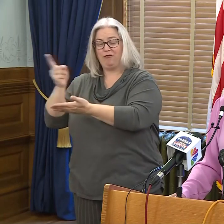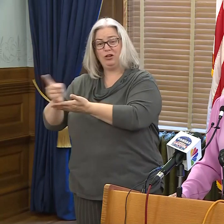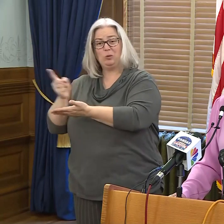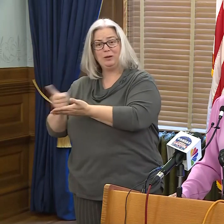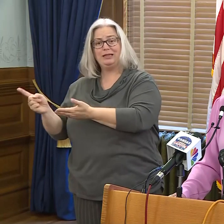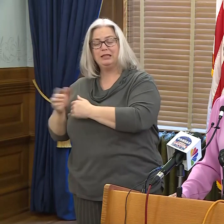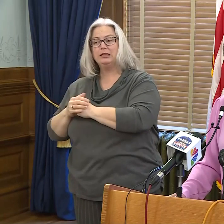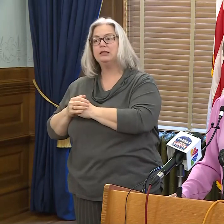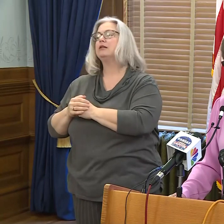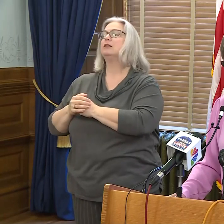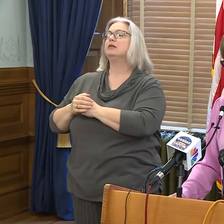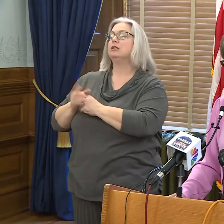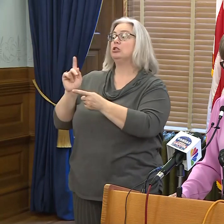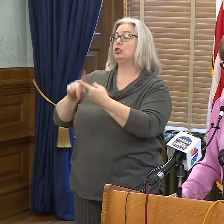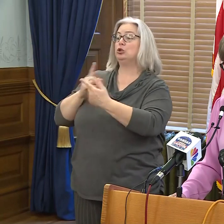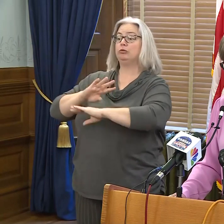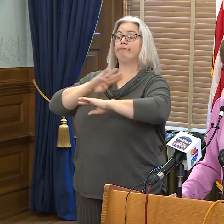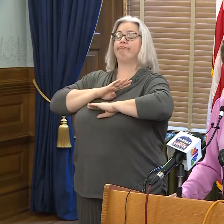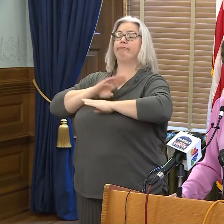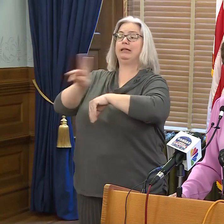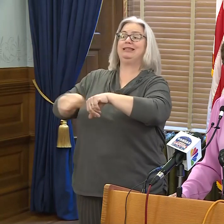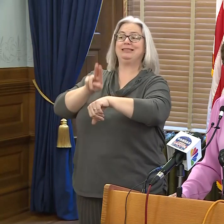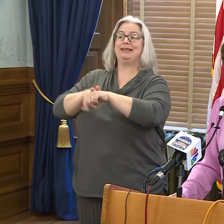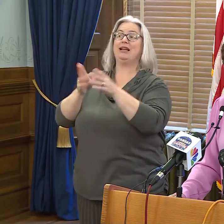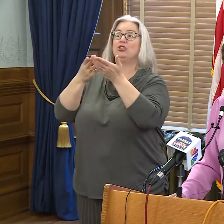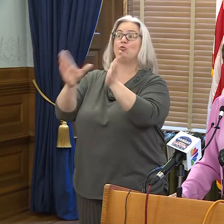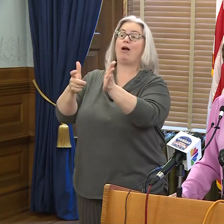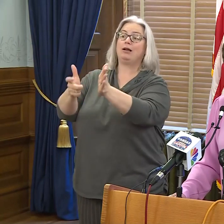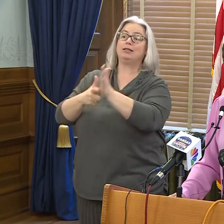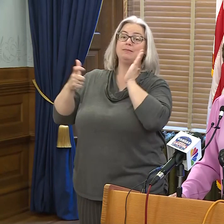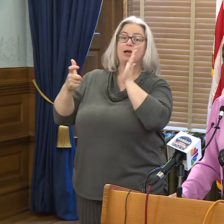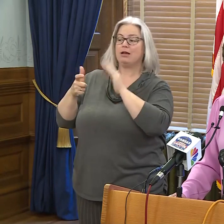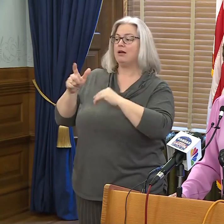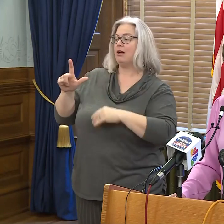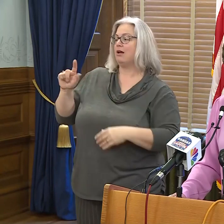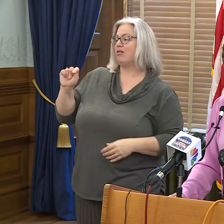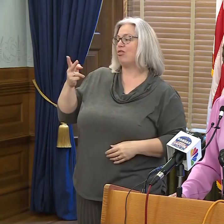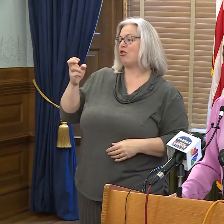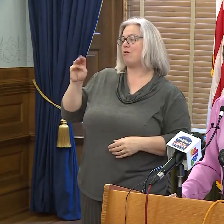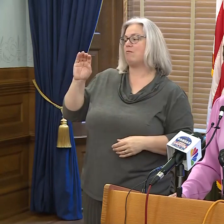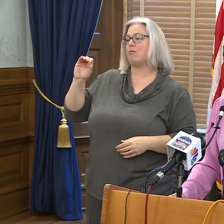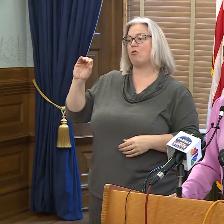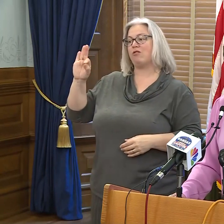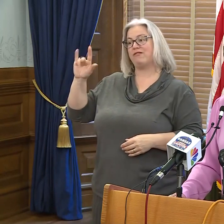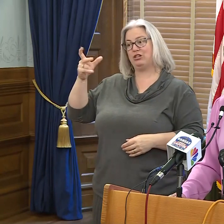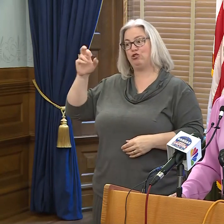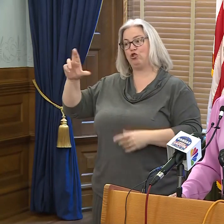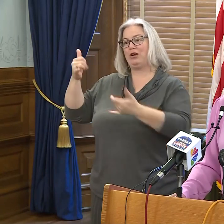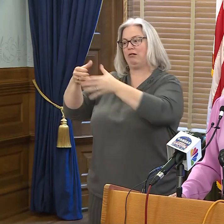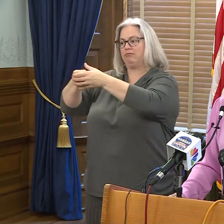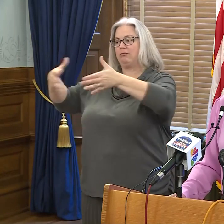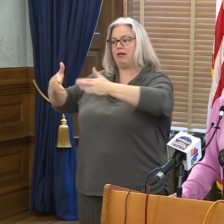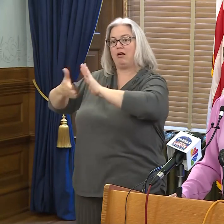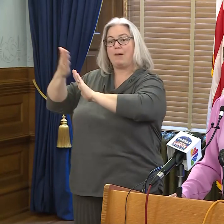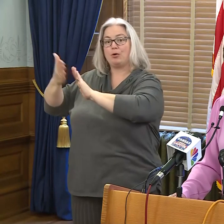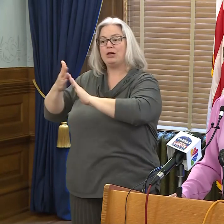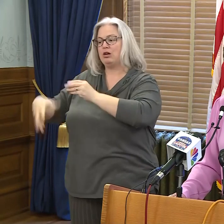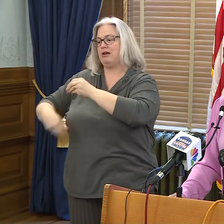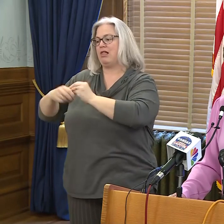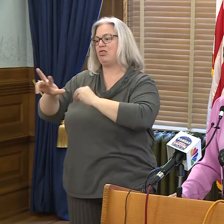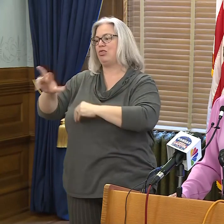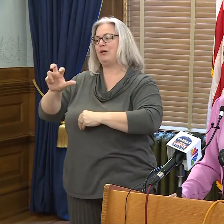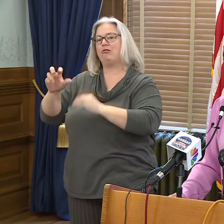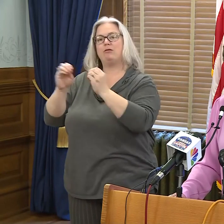week. In order to meet nationwide demand, Thermo Fisher is expanding its operation and will add nearly